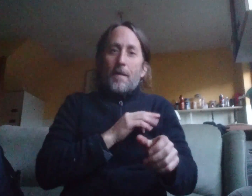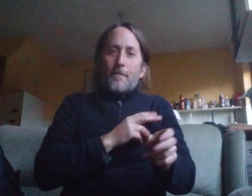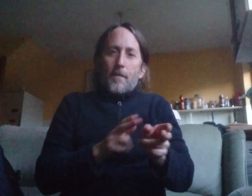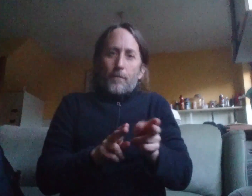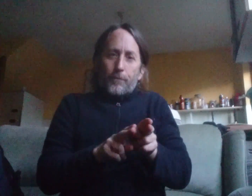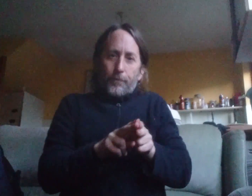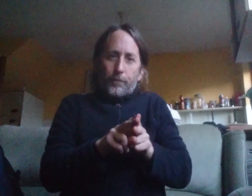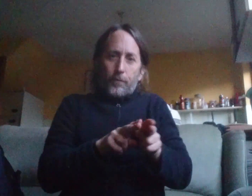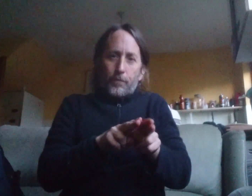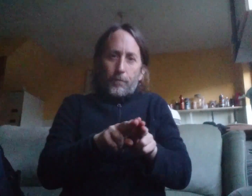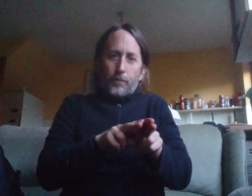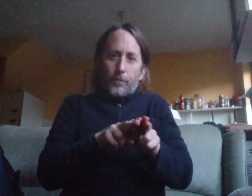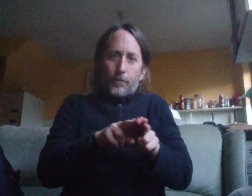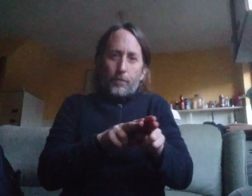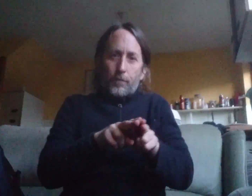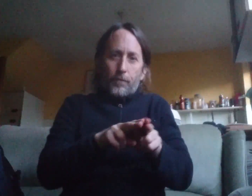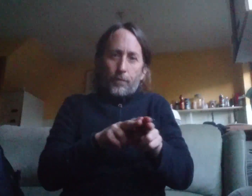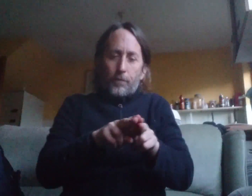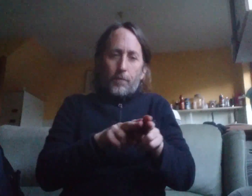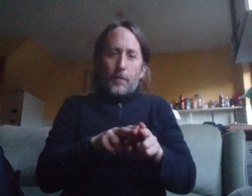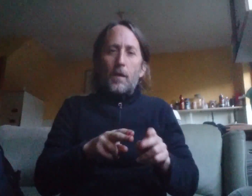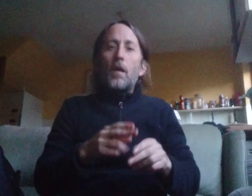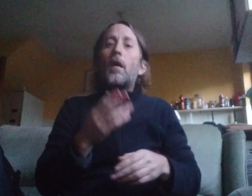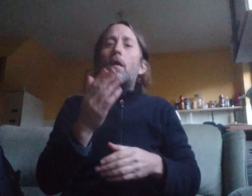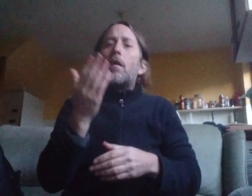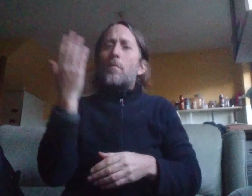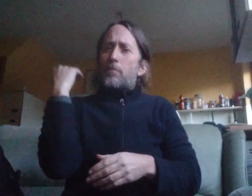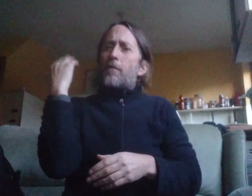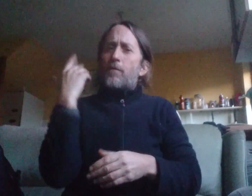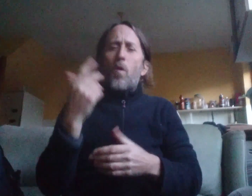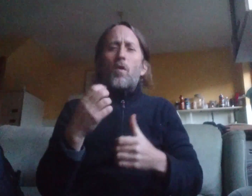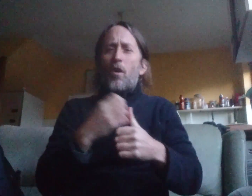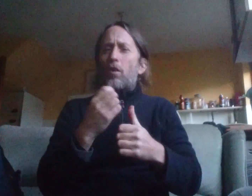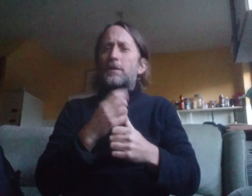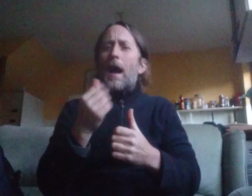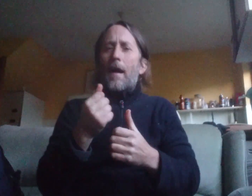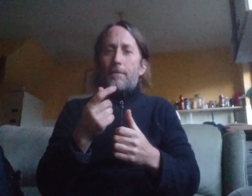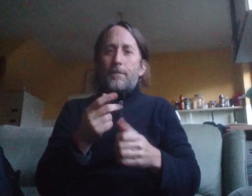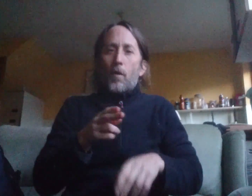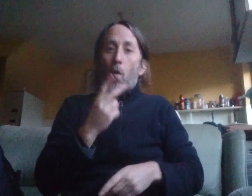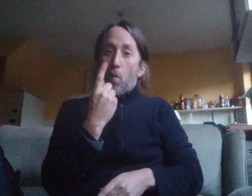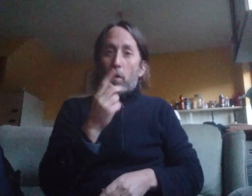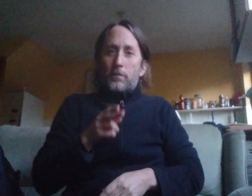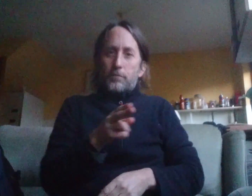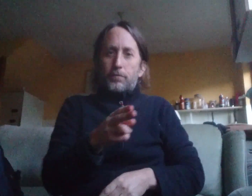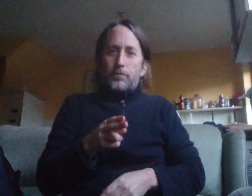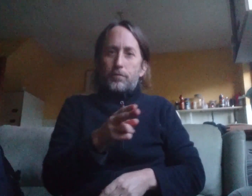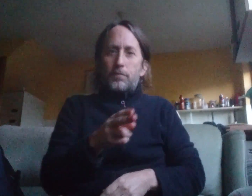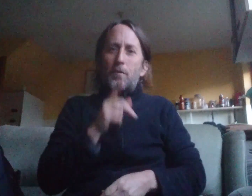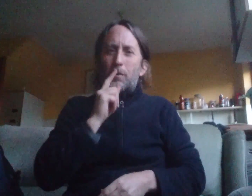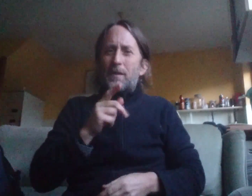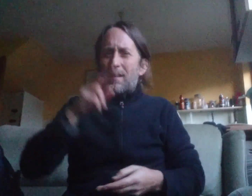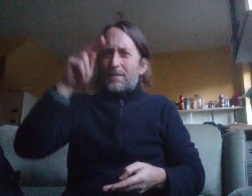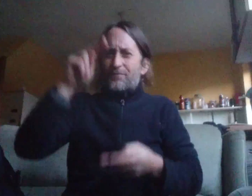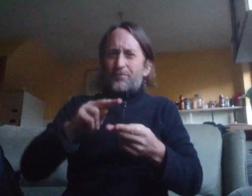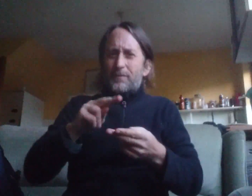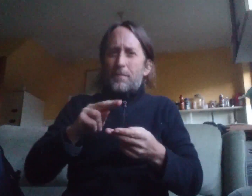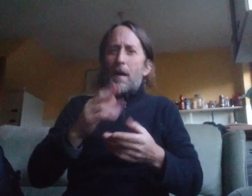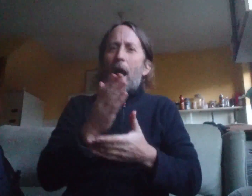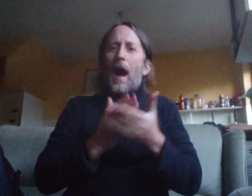Competing knives that were fitted with a single blade cost less than half the price of GE's model, but proved